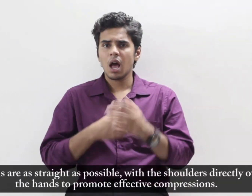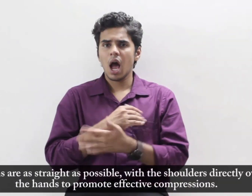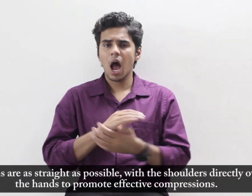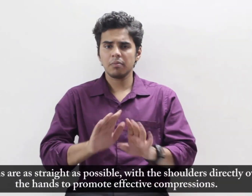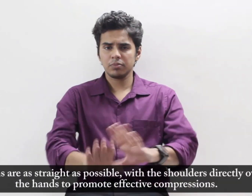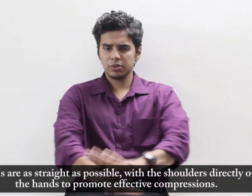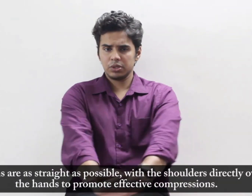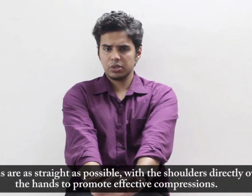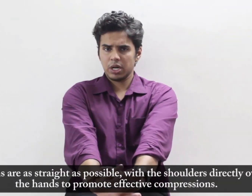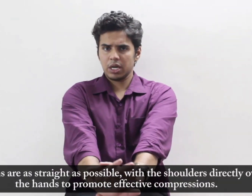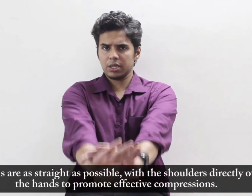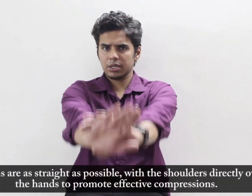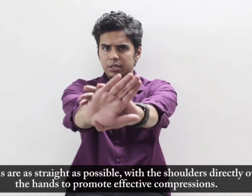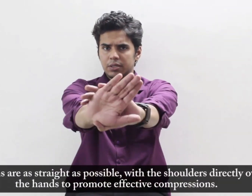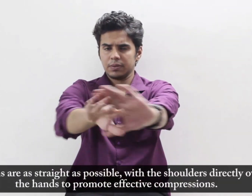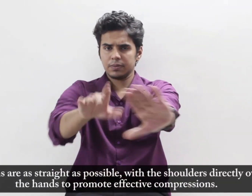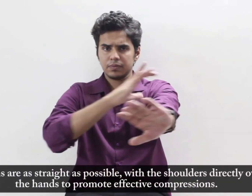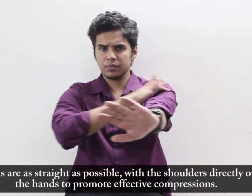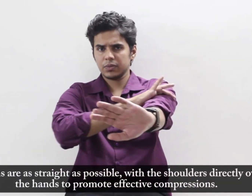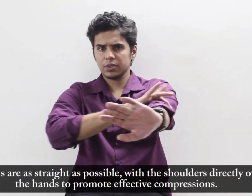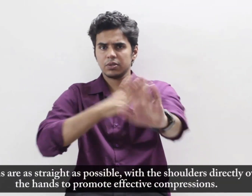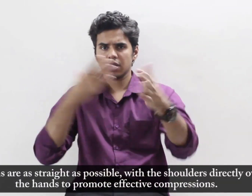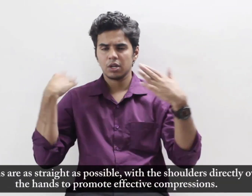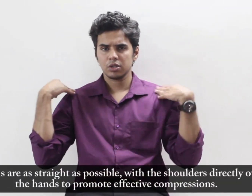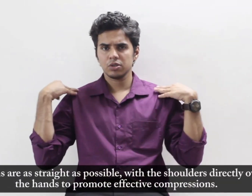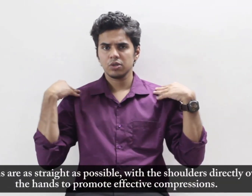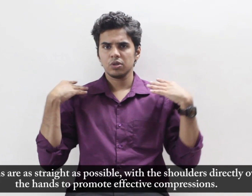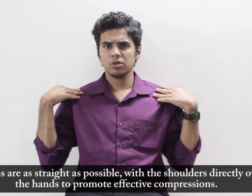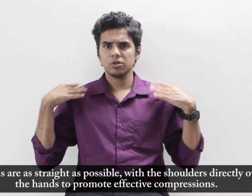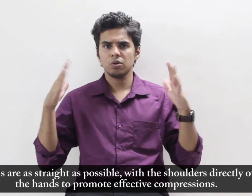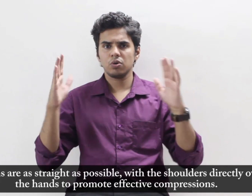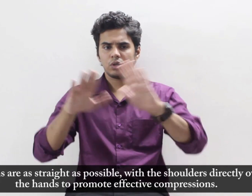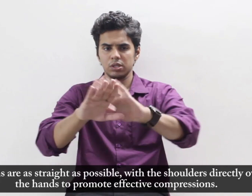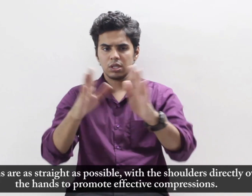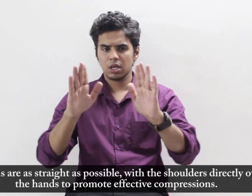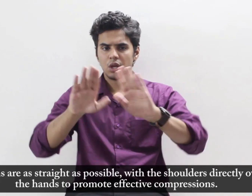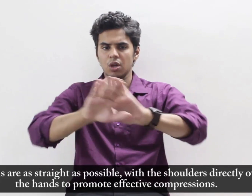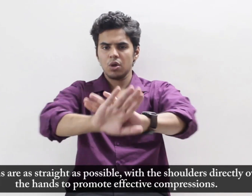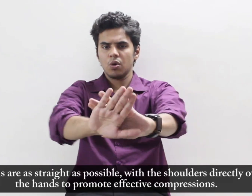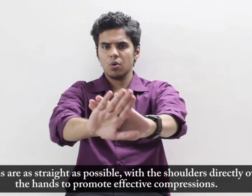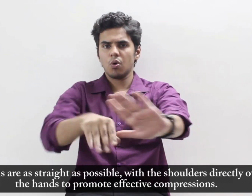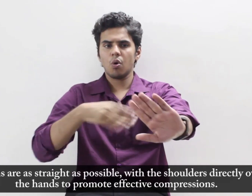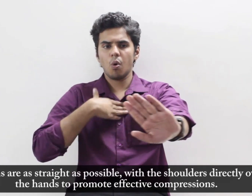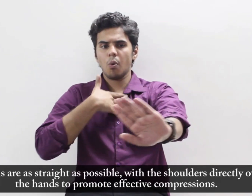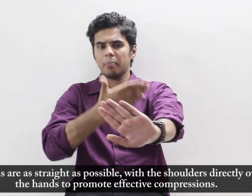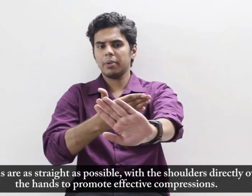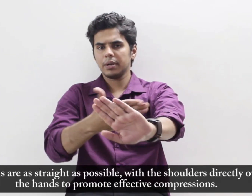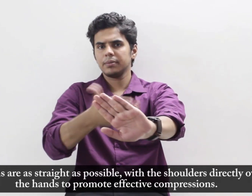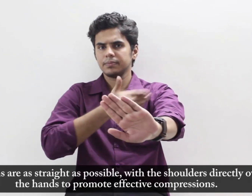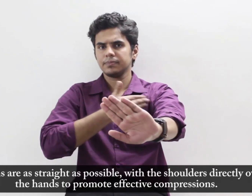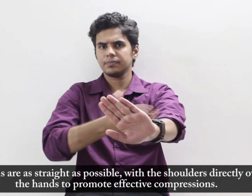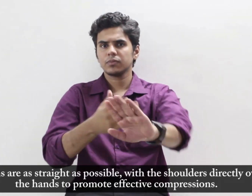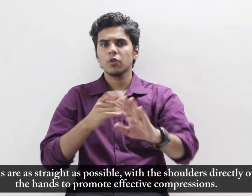Arms are as straight as possible, with the shoulders directly over the hands to promote effective